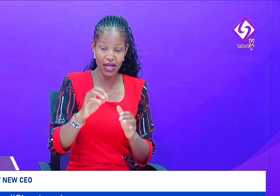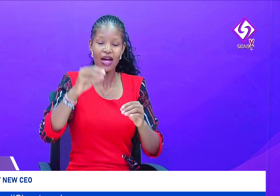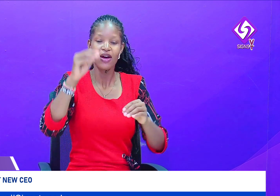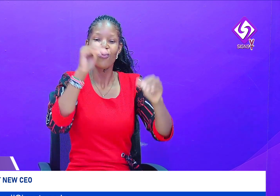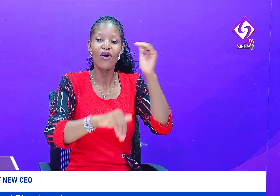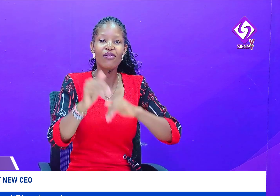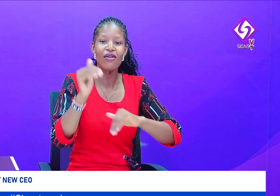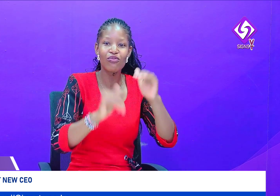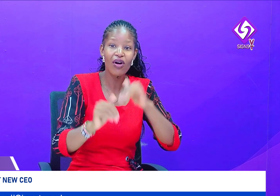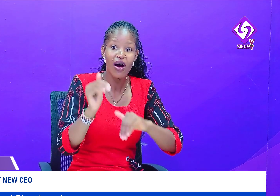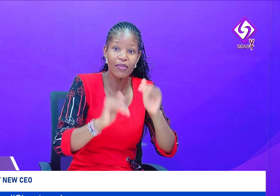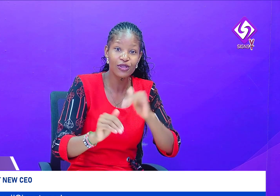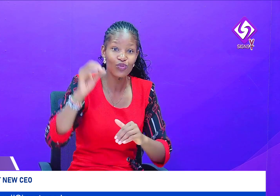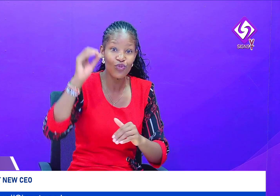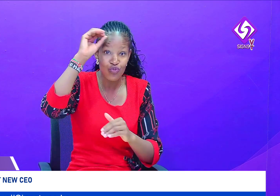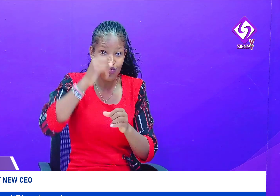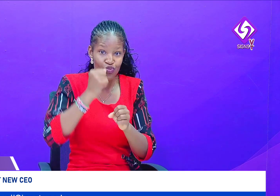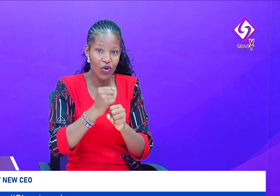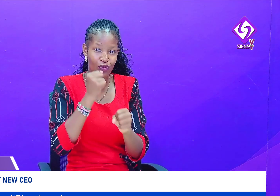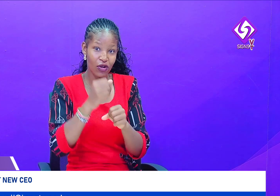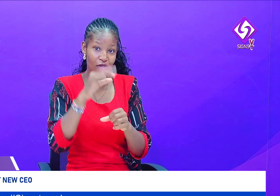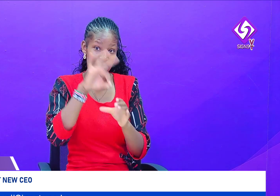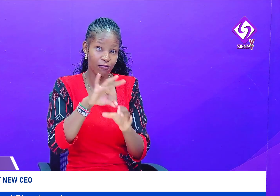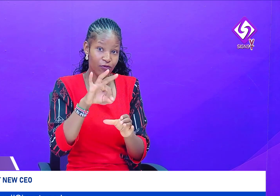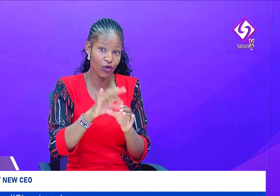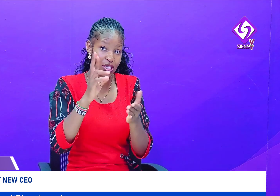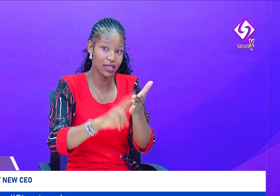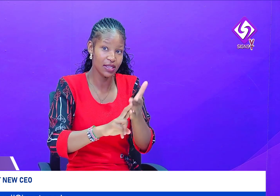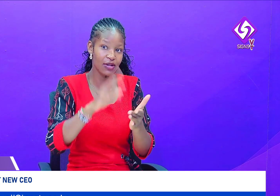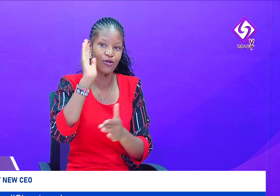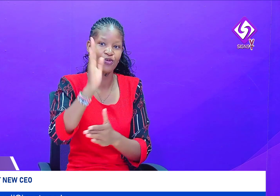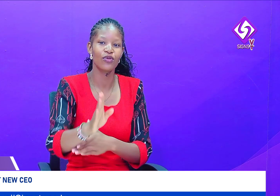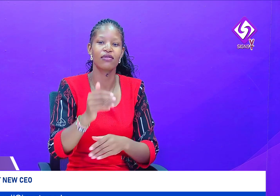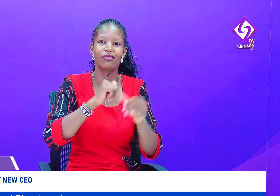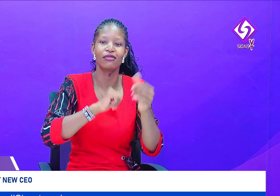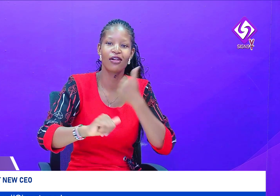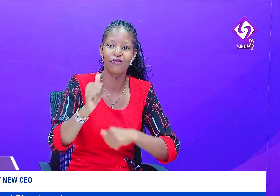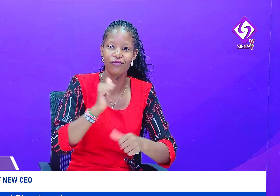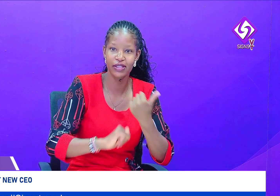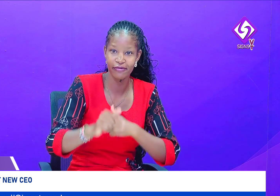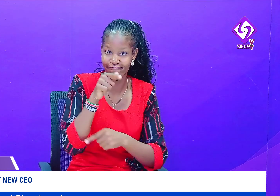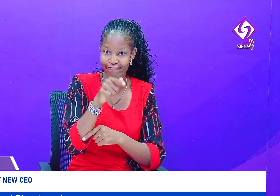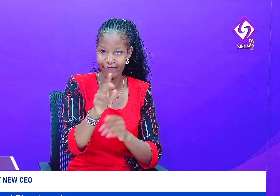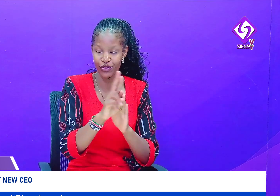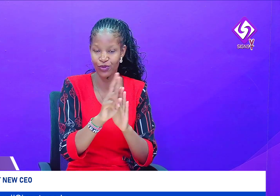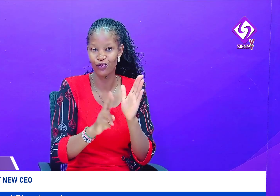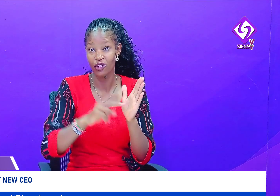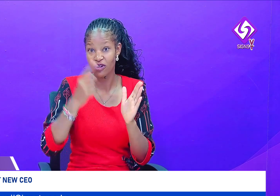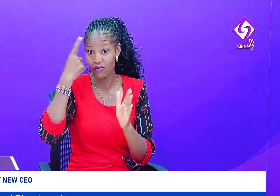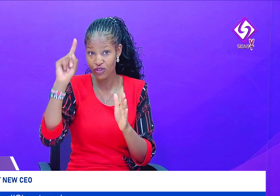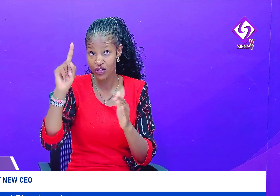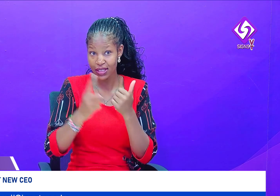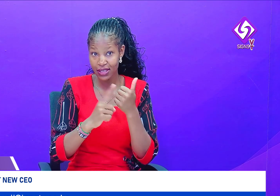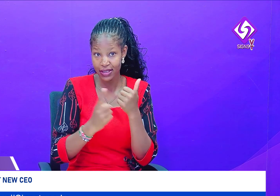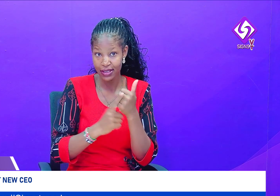Sunkuli, who currently serves as the Commission's Director of Electoral Operations and Voter Registration,